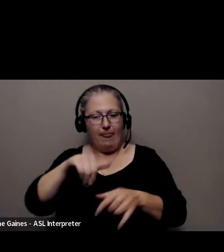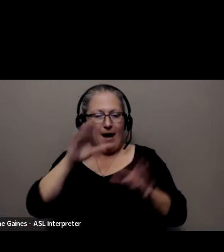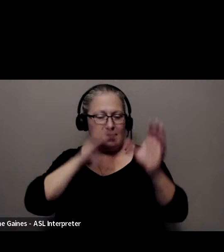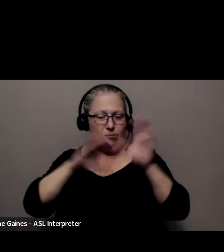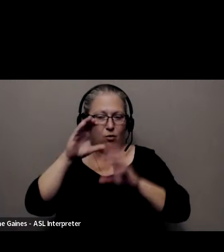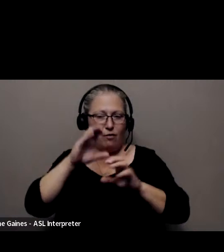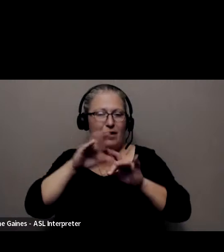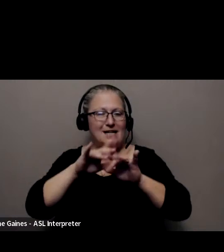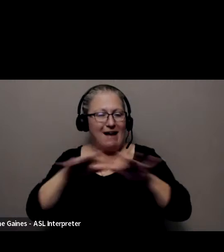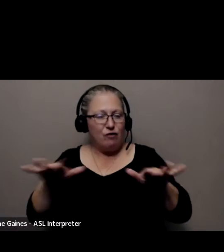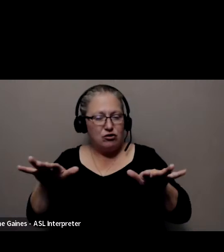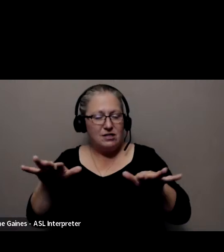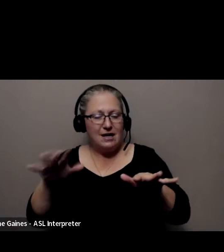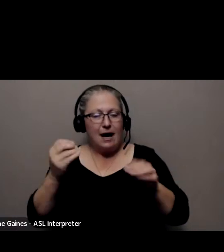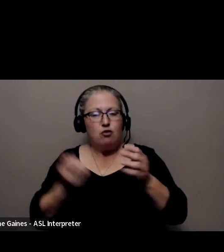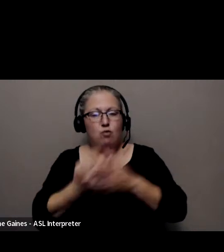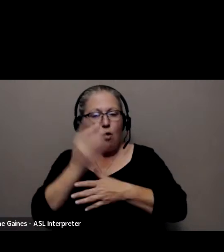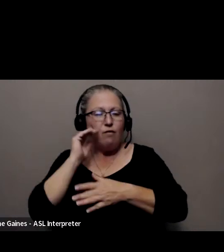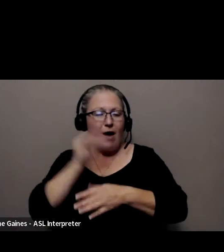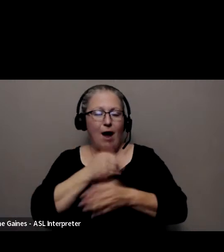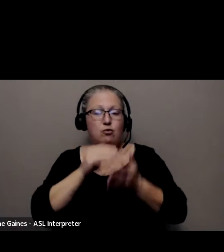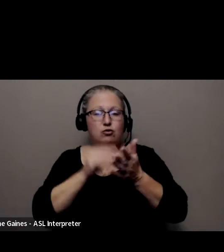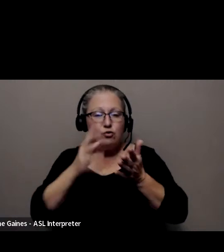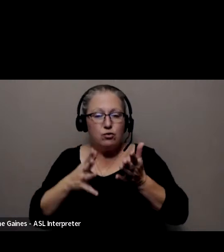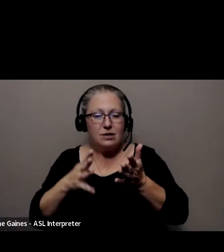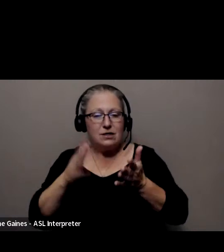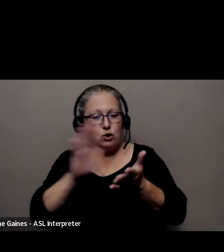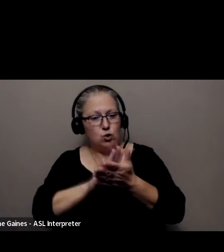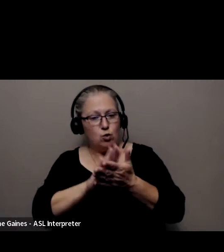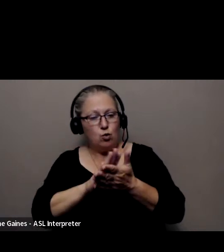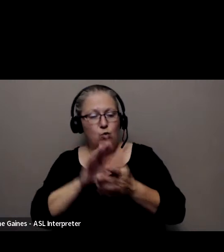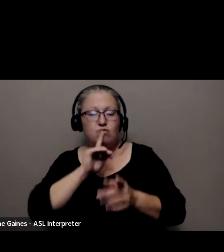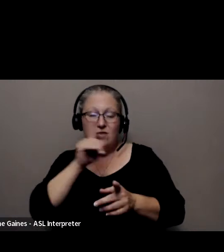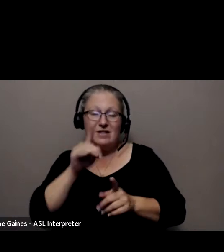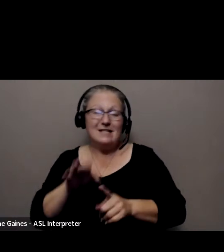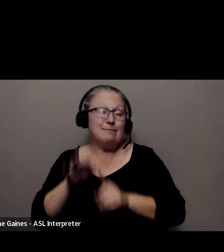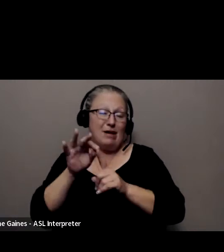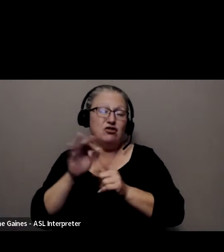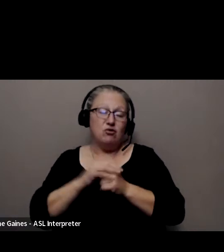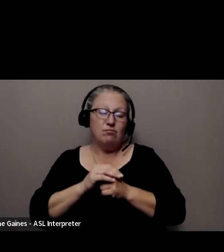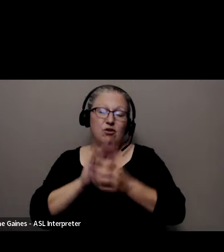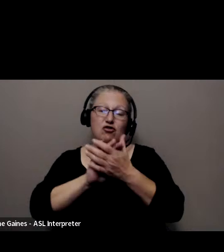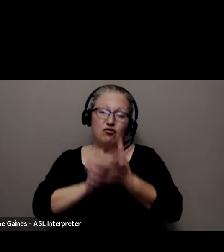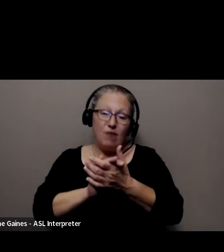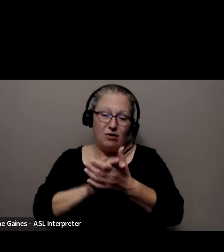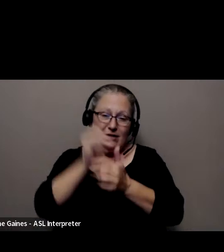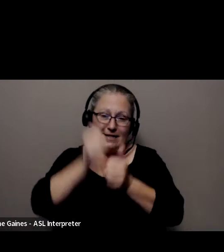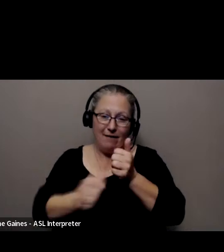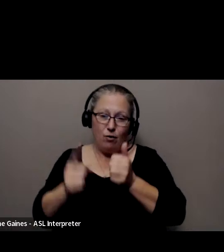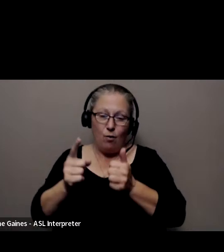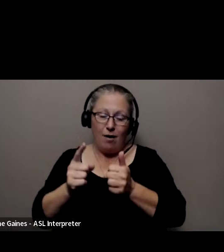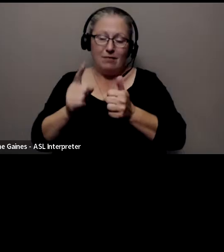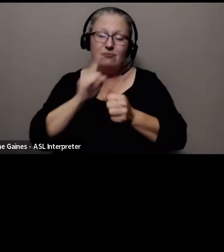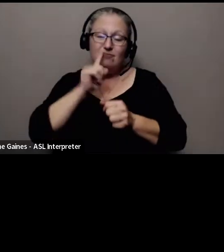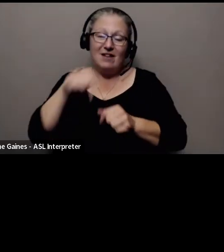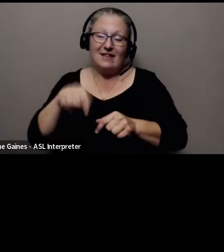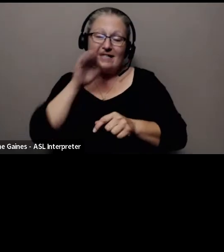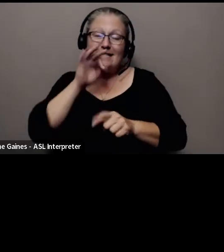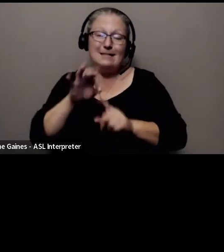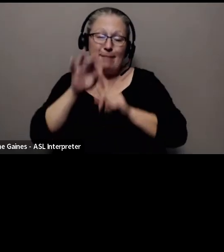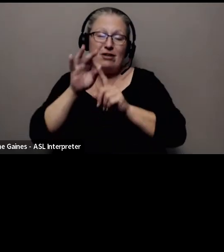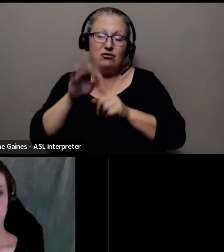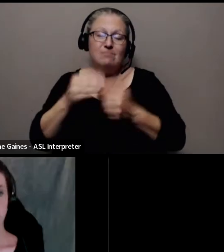of diversity and growth for our students and to have a school that's so special. So congratulations, everyone. This is special. Thank